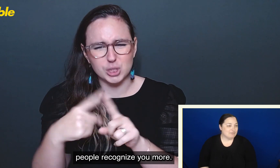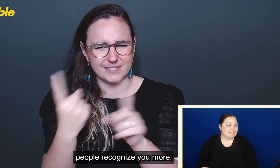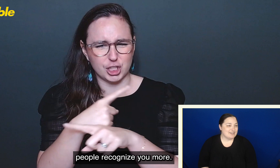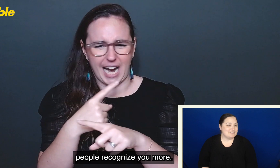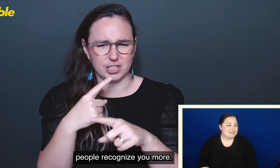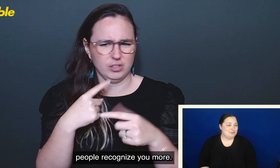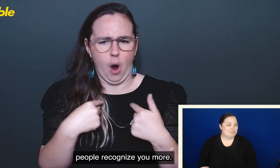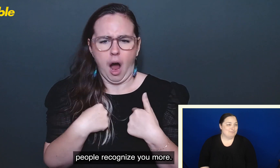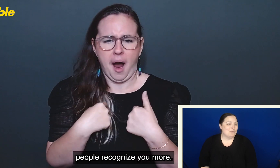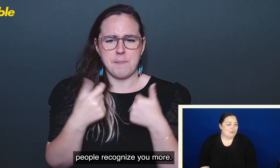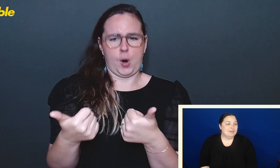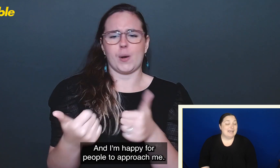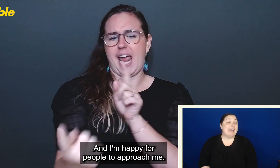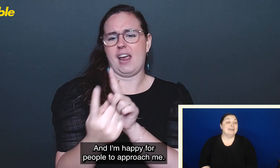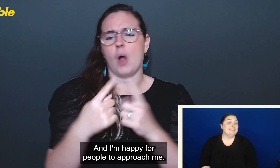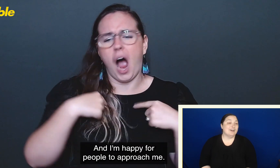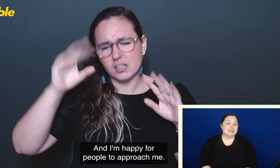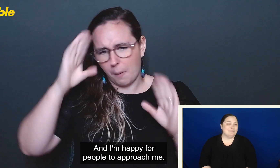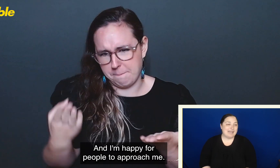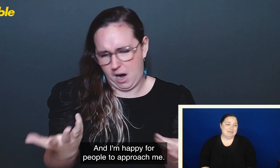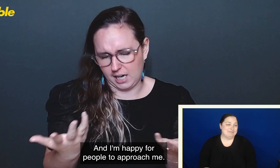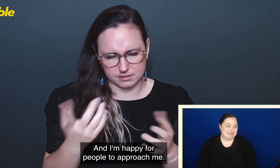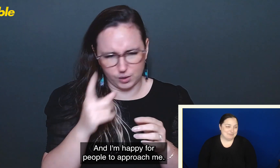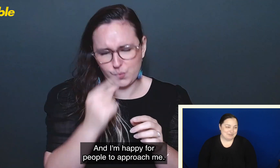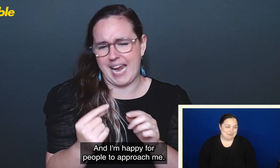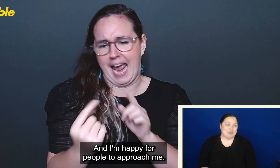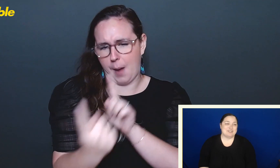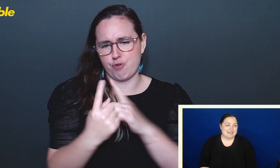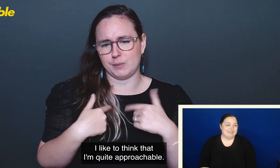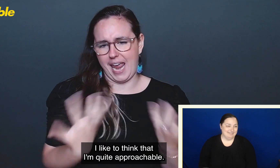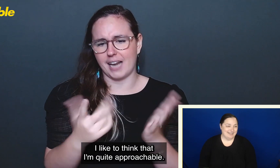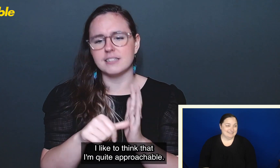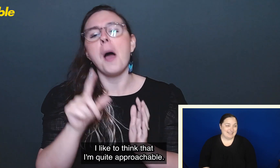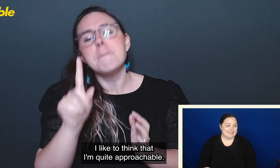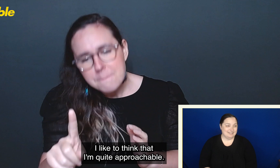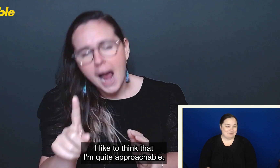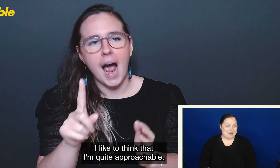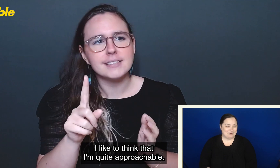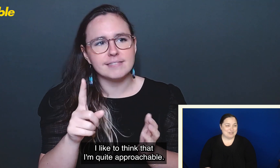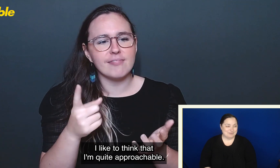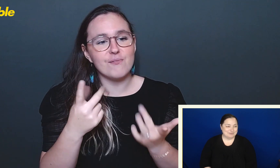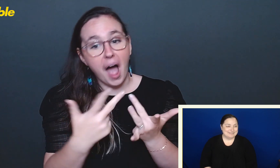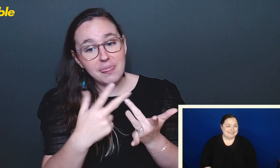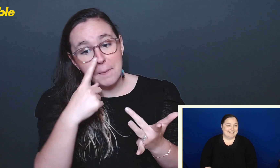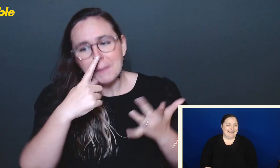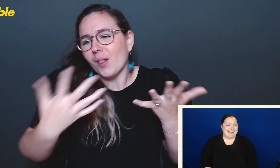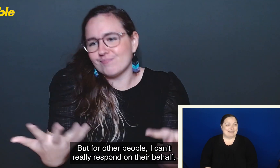people recognize you more. And I'm happy for people to approach me. I like to think that I'm quite